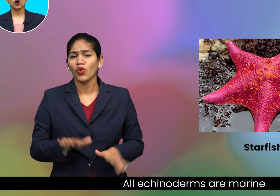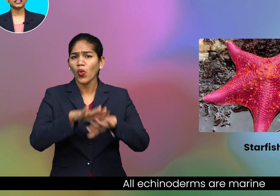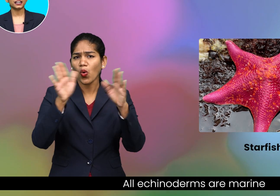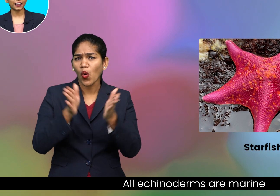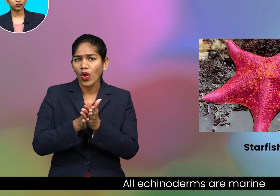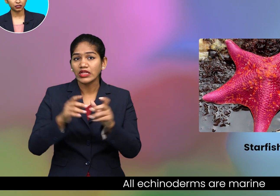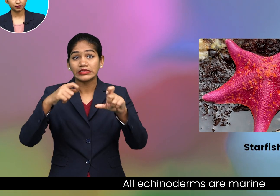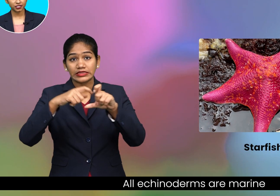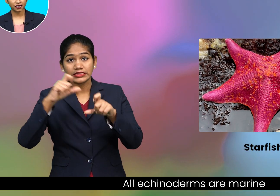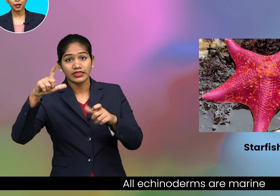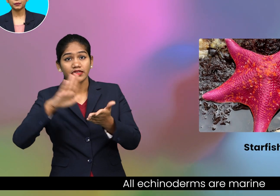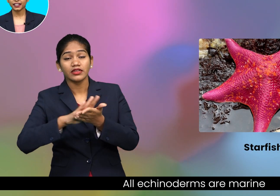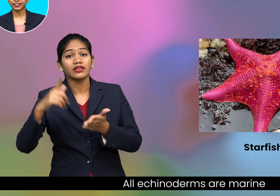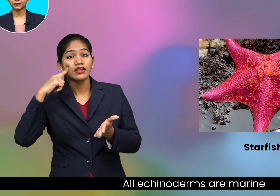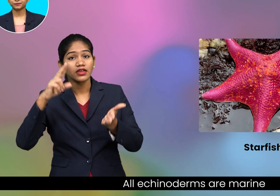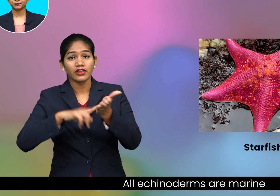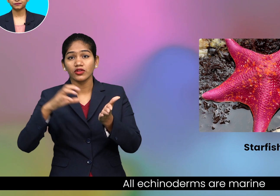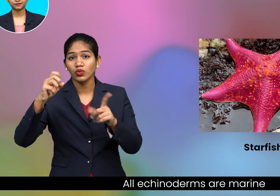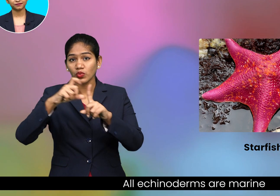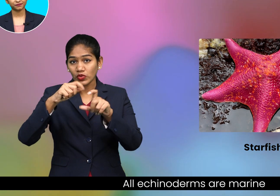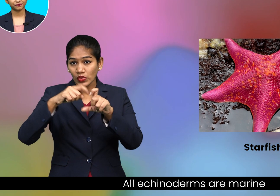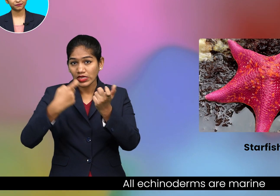All echinoderms are marine.